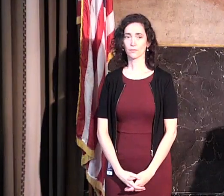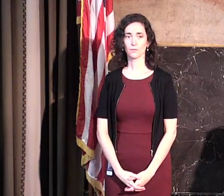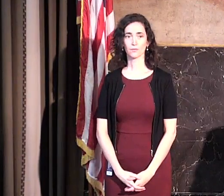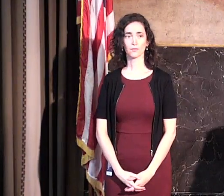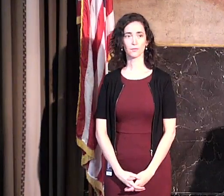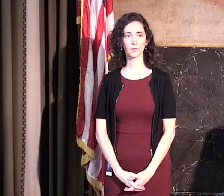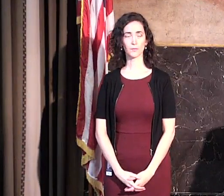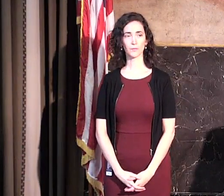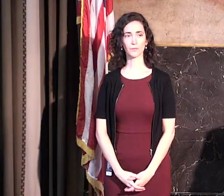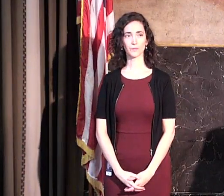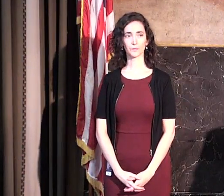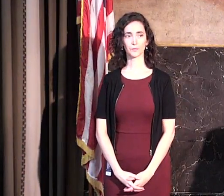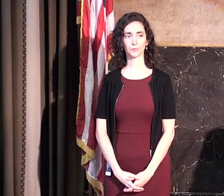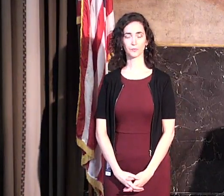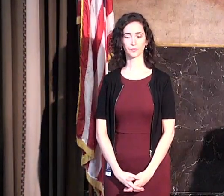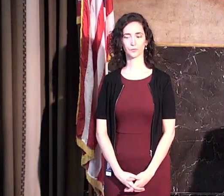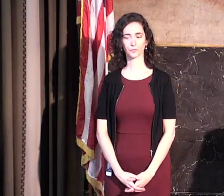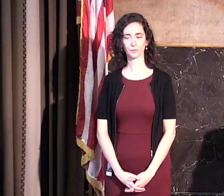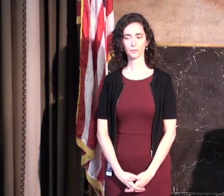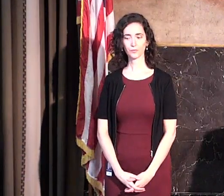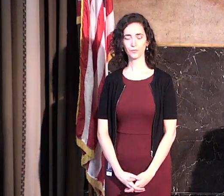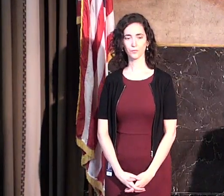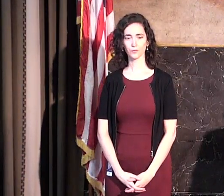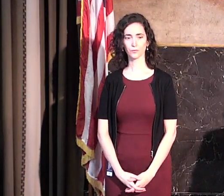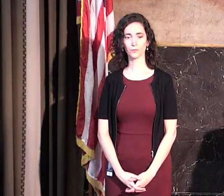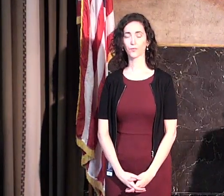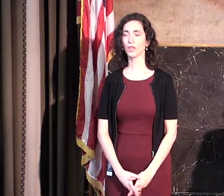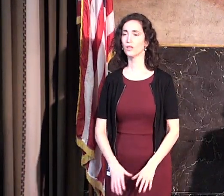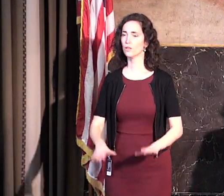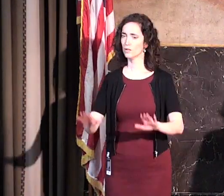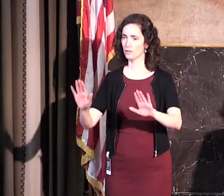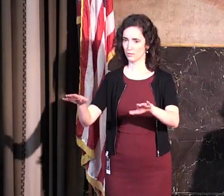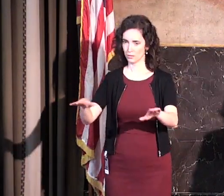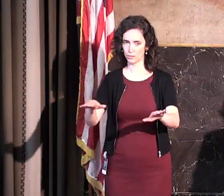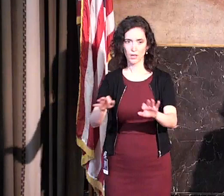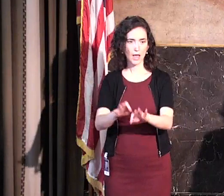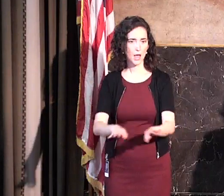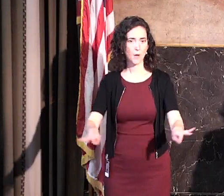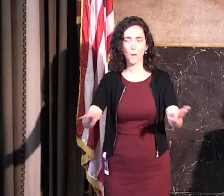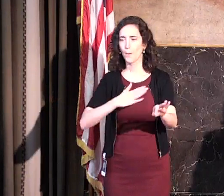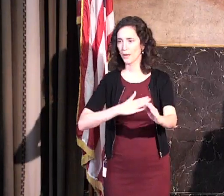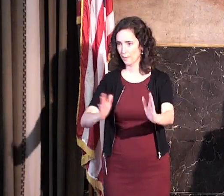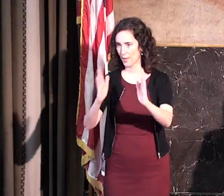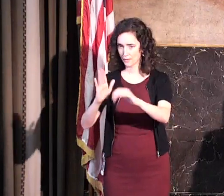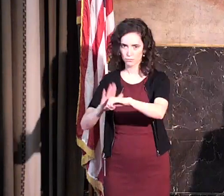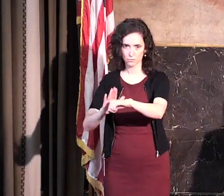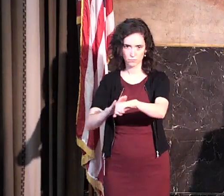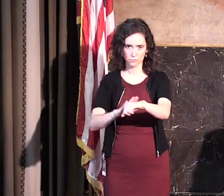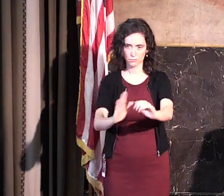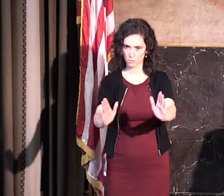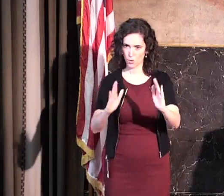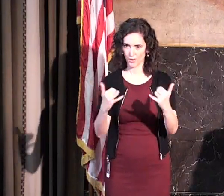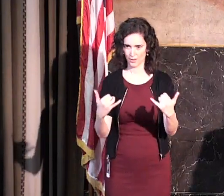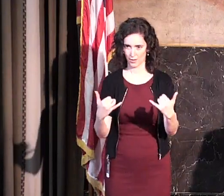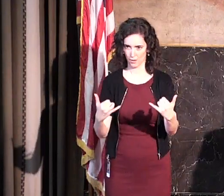Since February, and I want people to listen to this very carefully. Since February of this